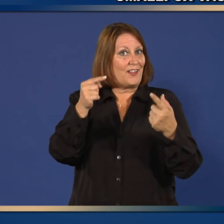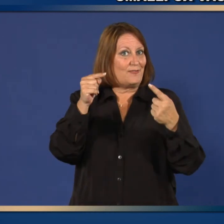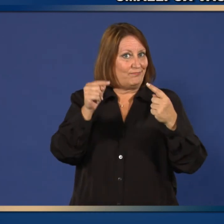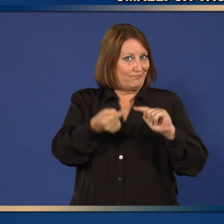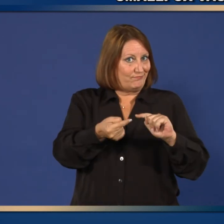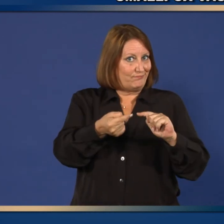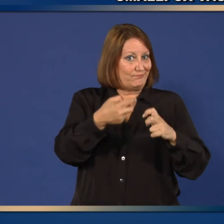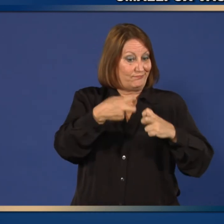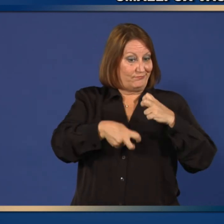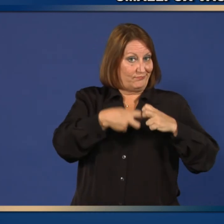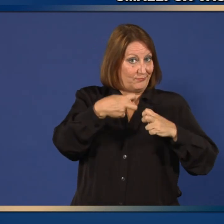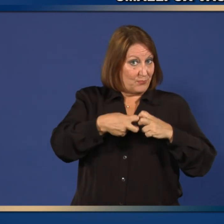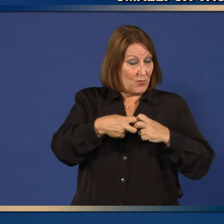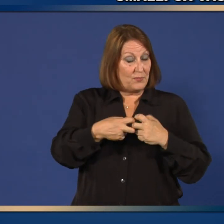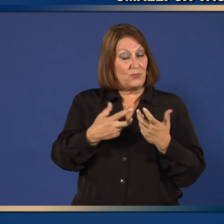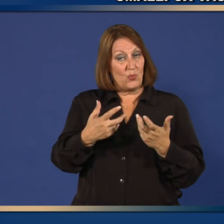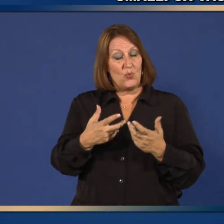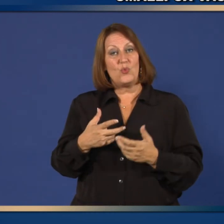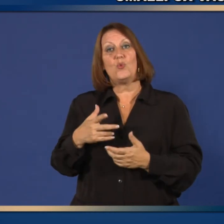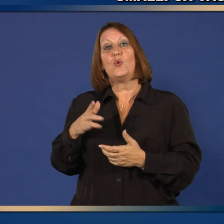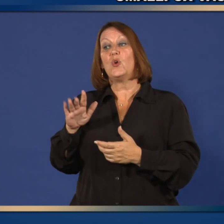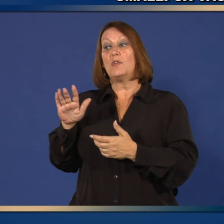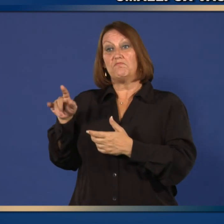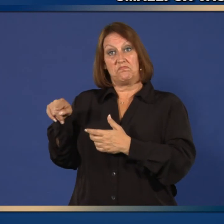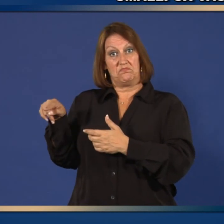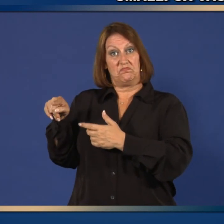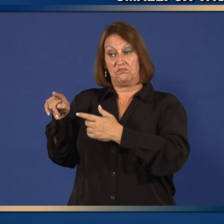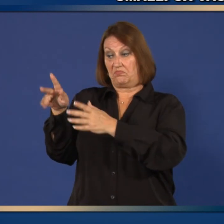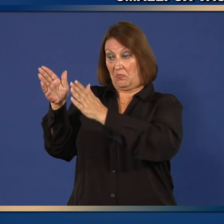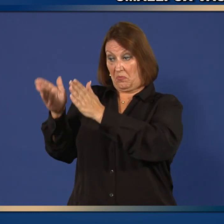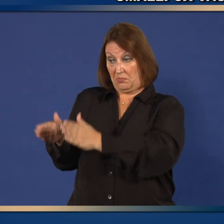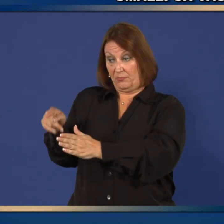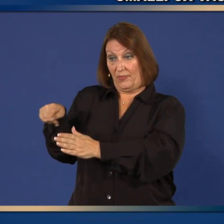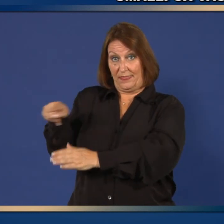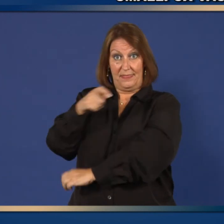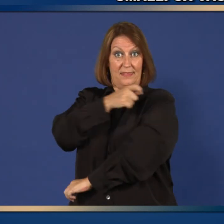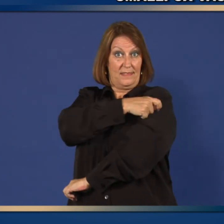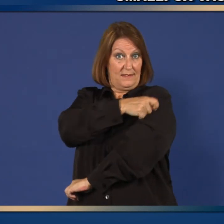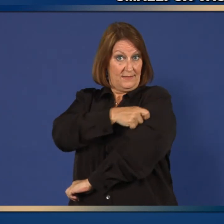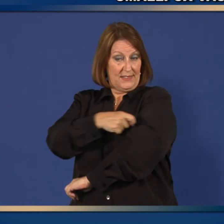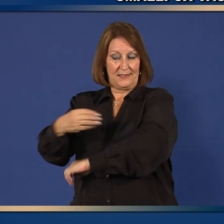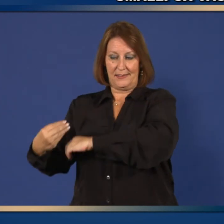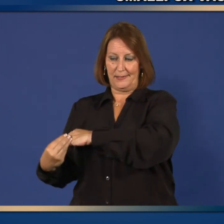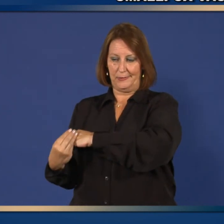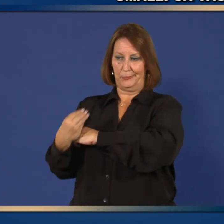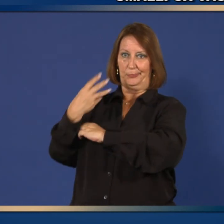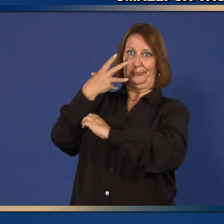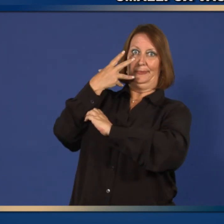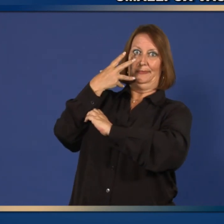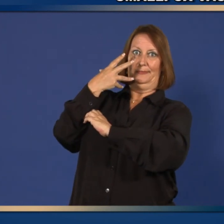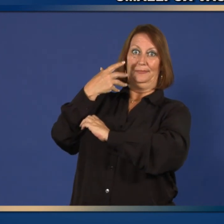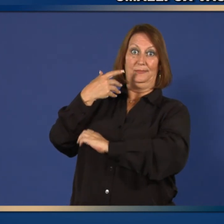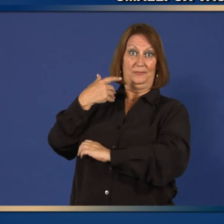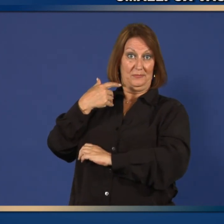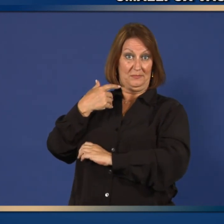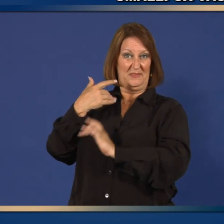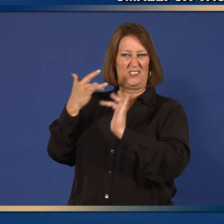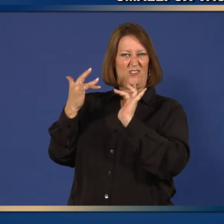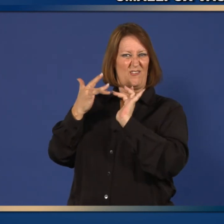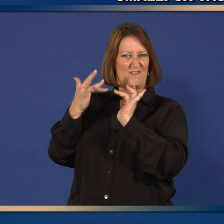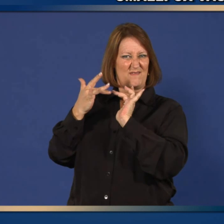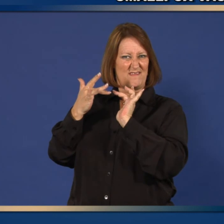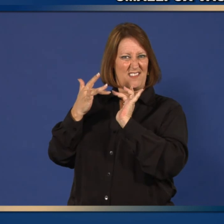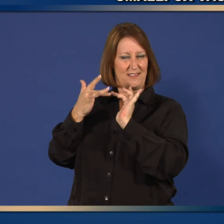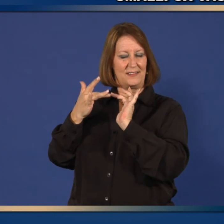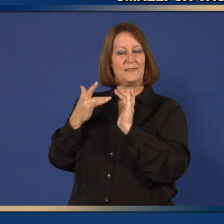through contact with certain people who received the smallpox vaccine, or with the